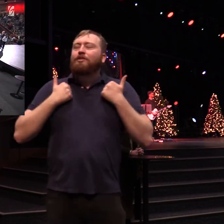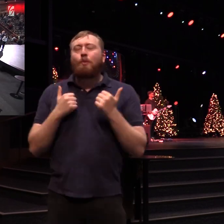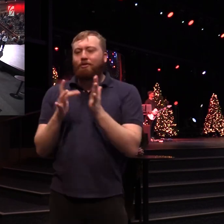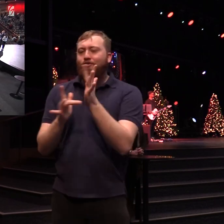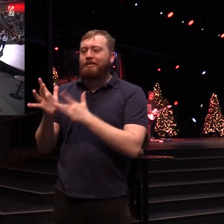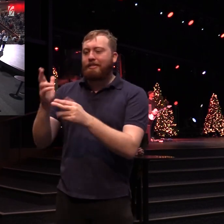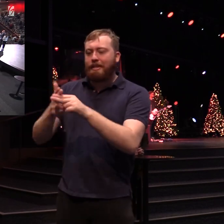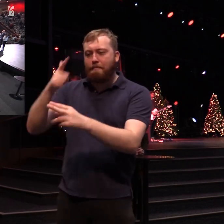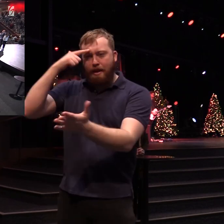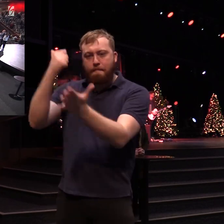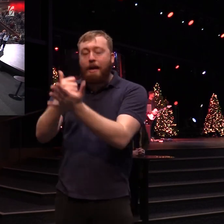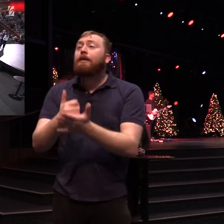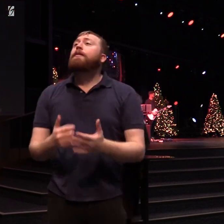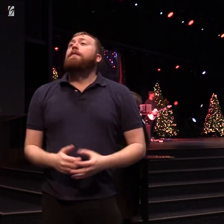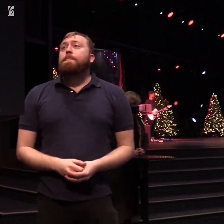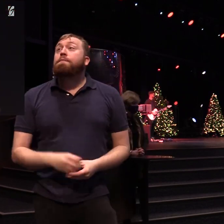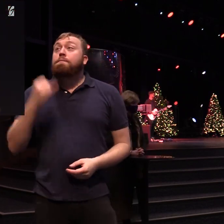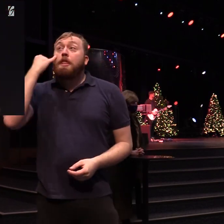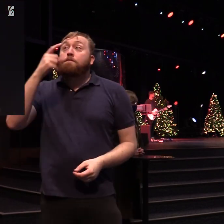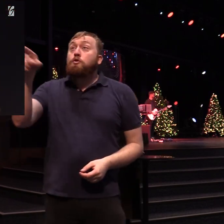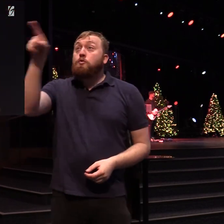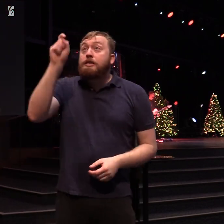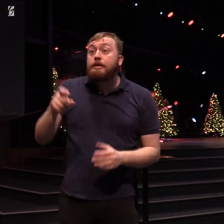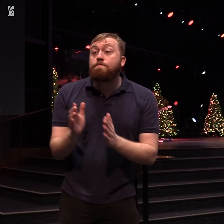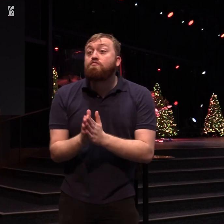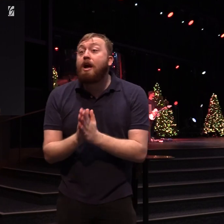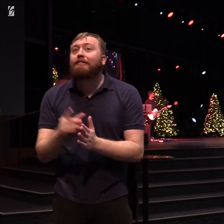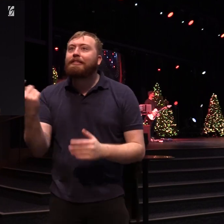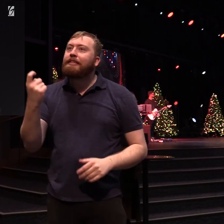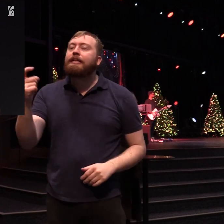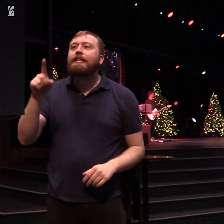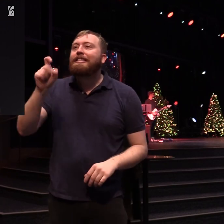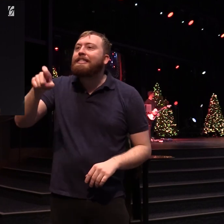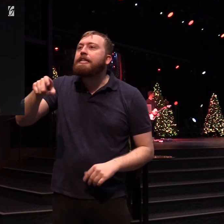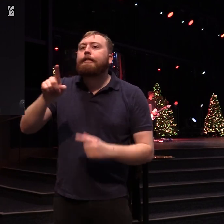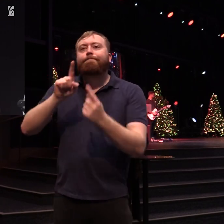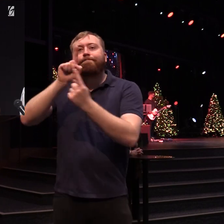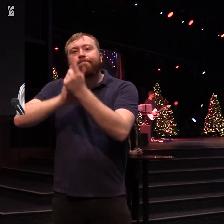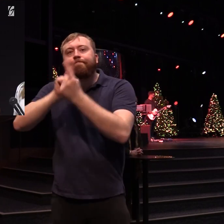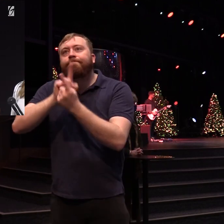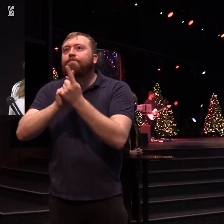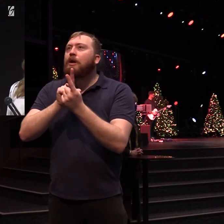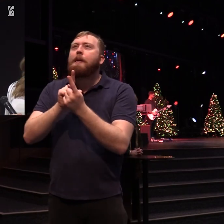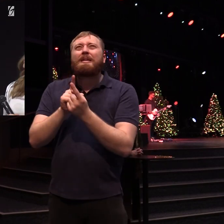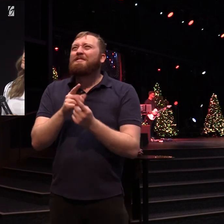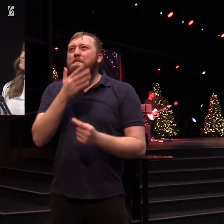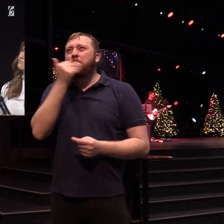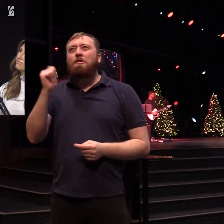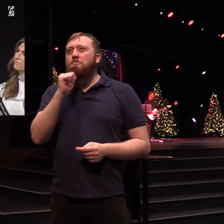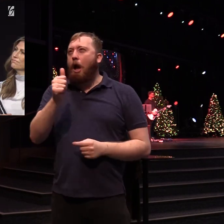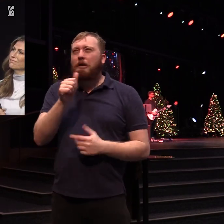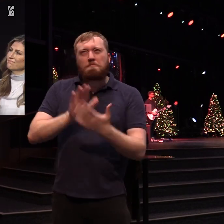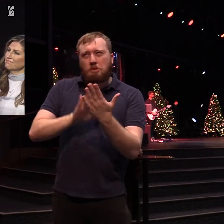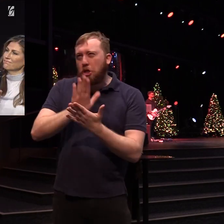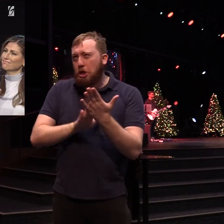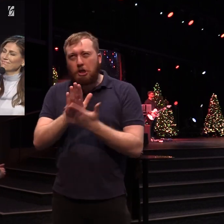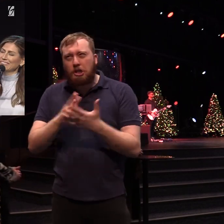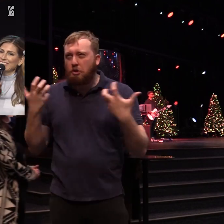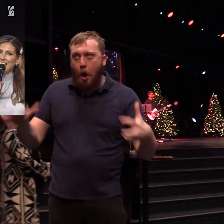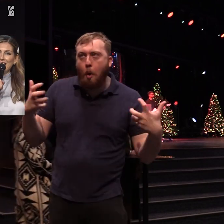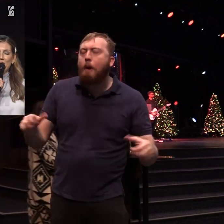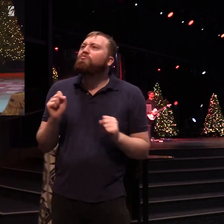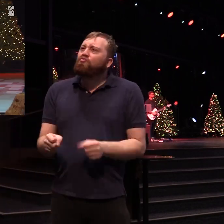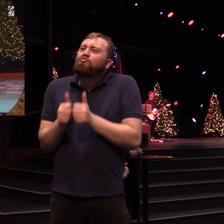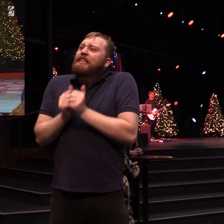you need prayer and you want someone to respond to you, you're not able to come in person, you can always text that prayer to 71010. We want to be able to reach out